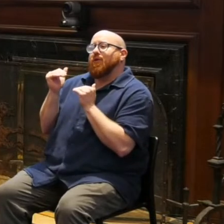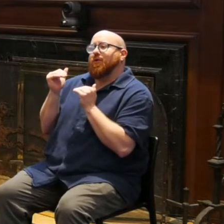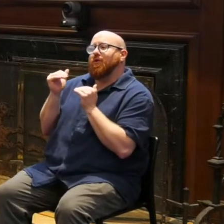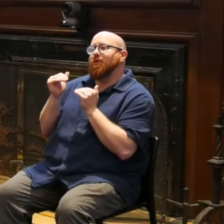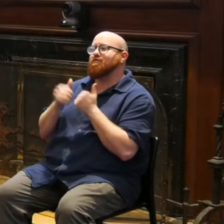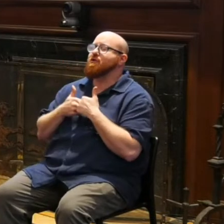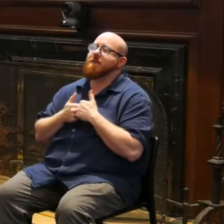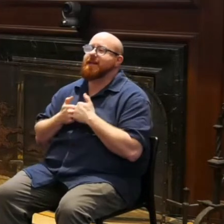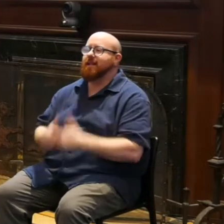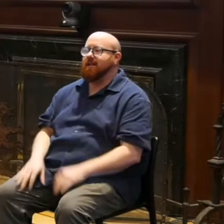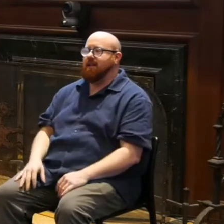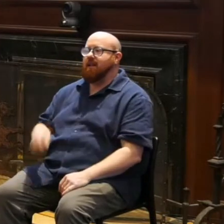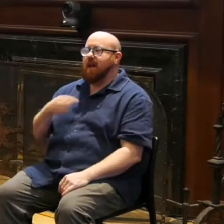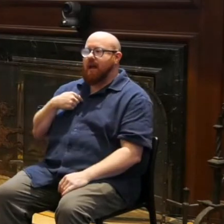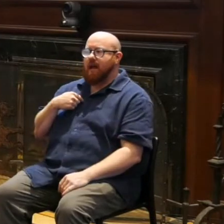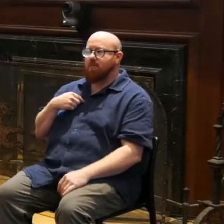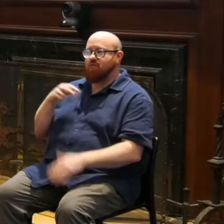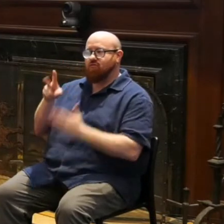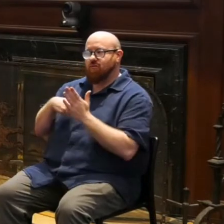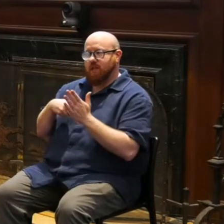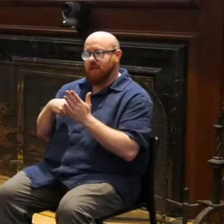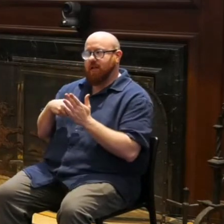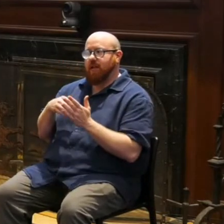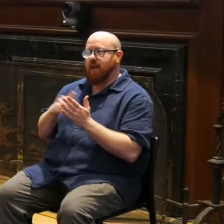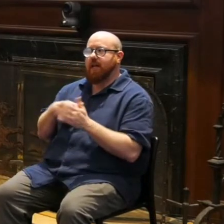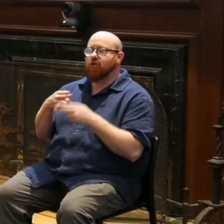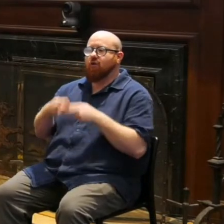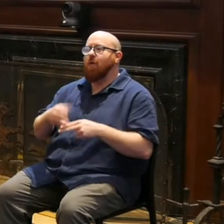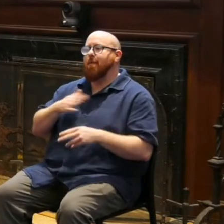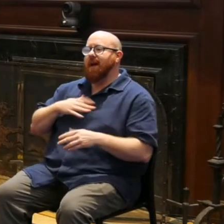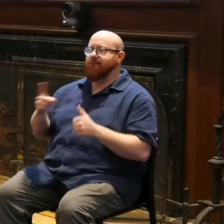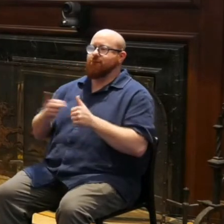I'm going to be reading a piece I wrote. It's called To My First Love Language.